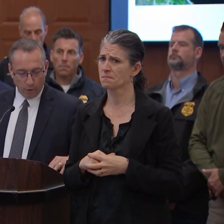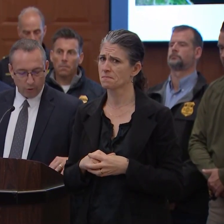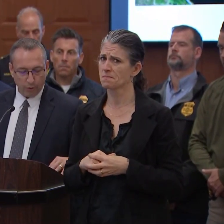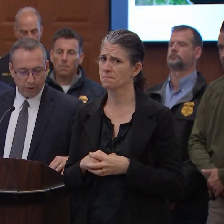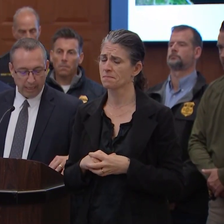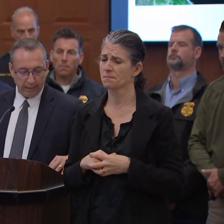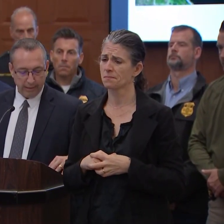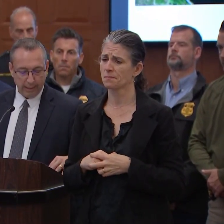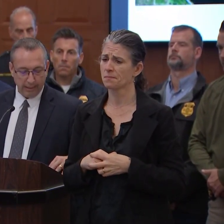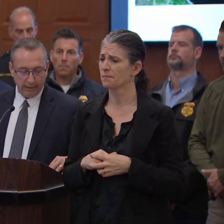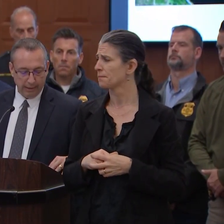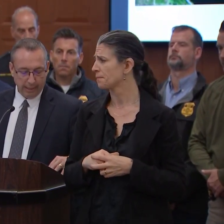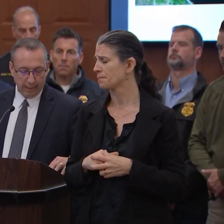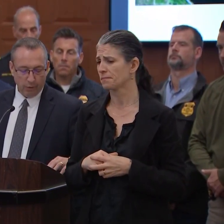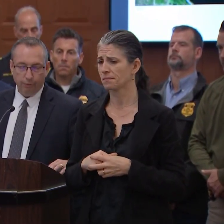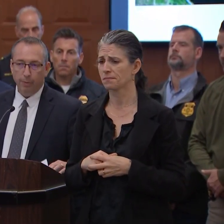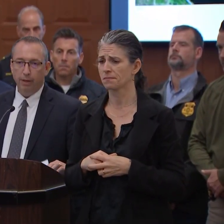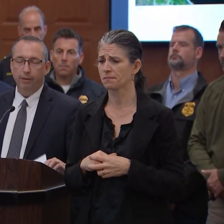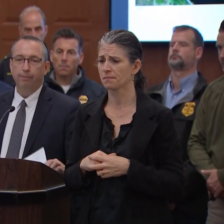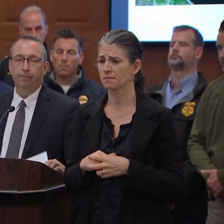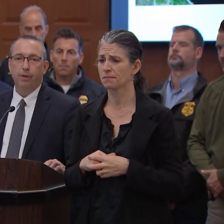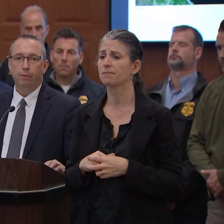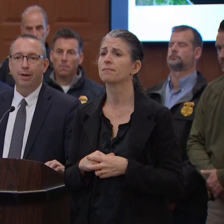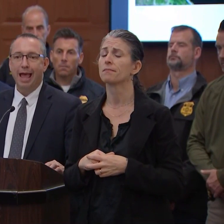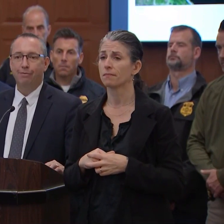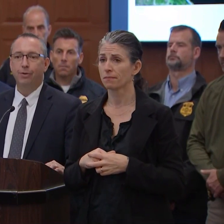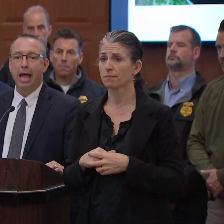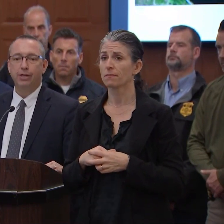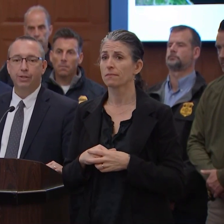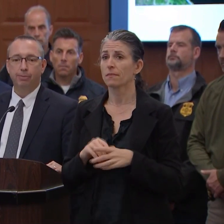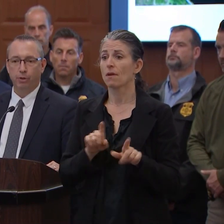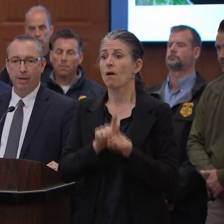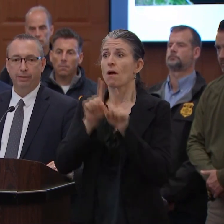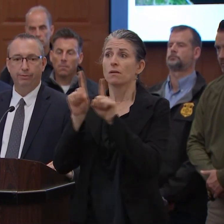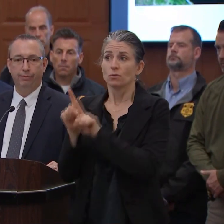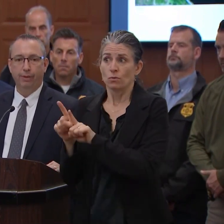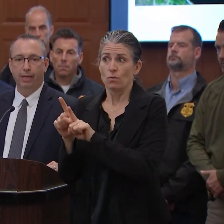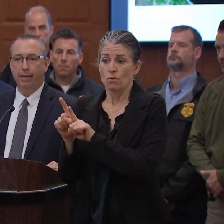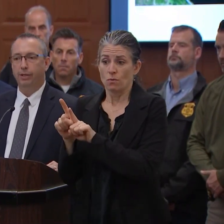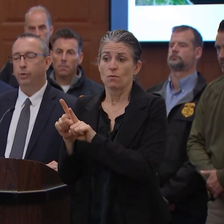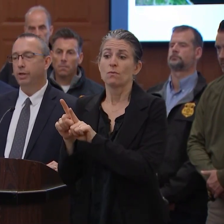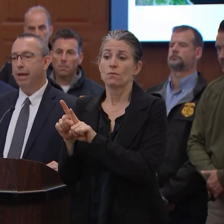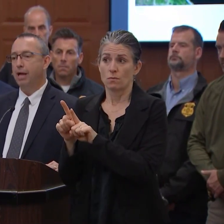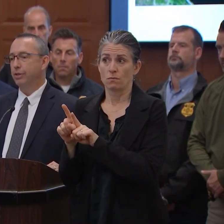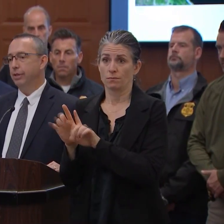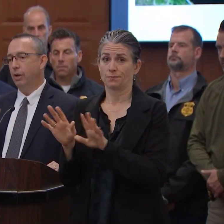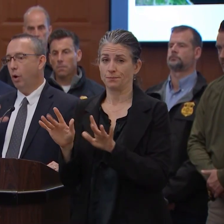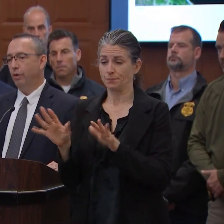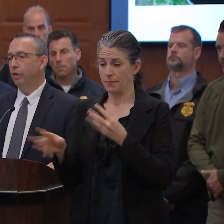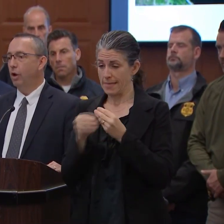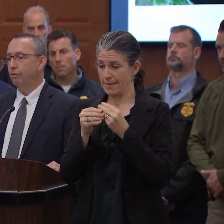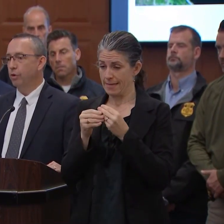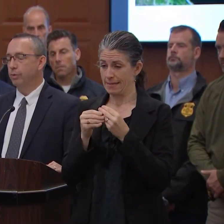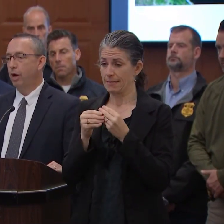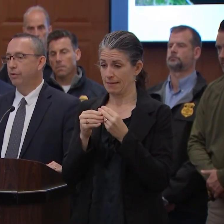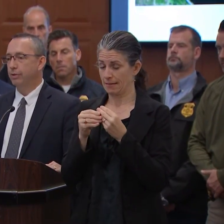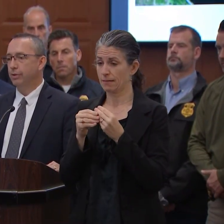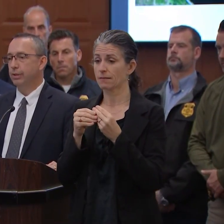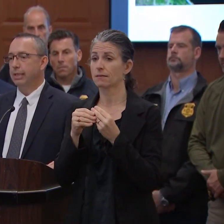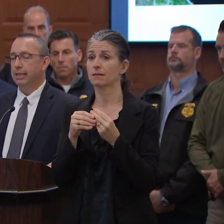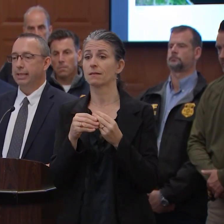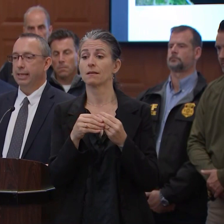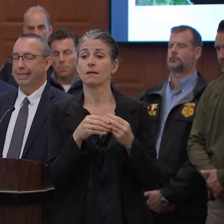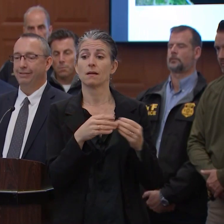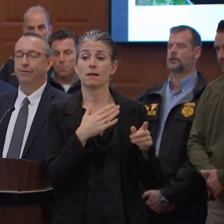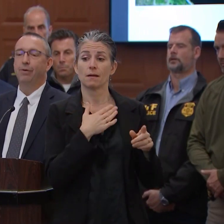I will also state that, from an after-action perspective, you can imagine that all of the law enforcement